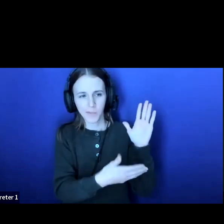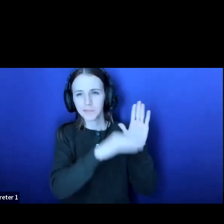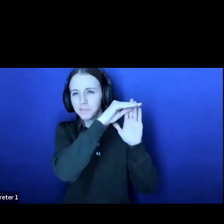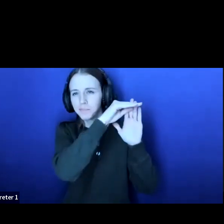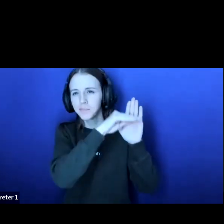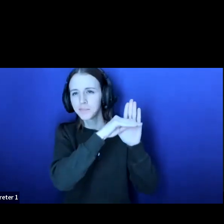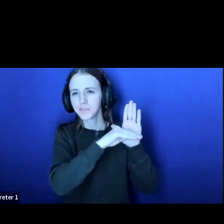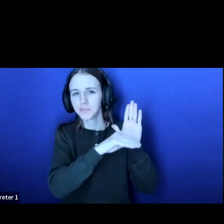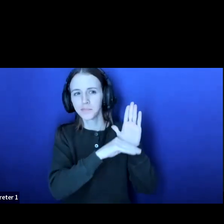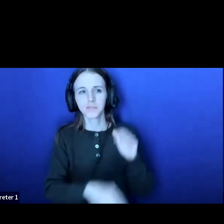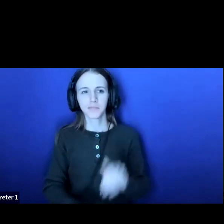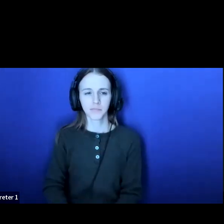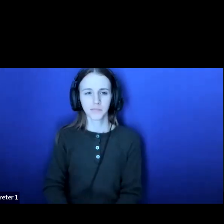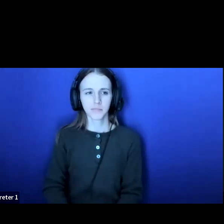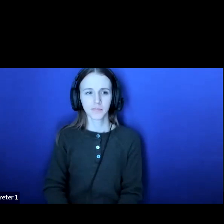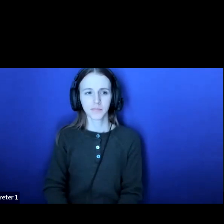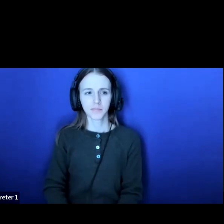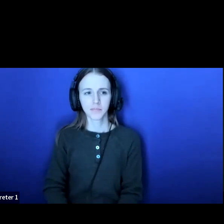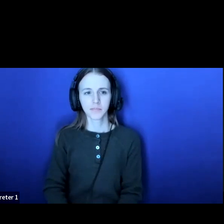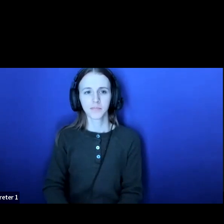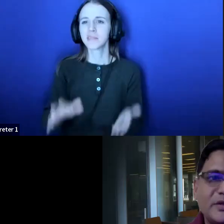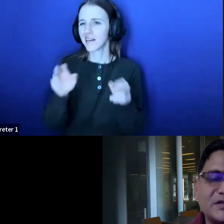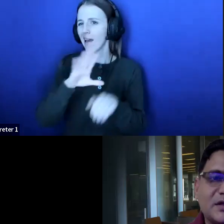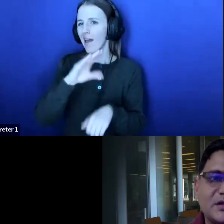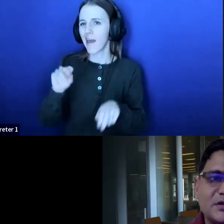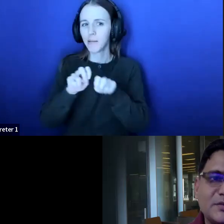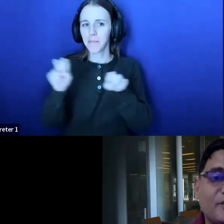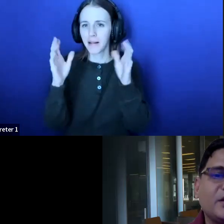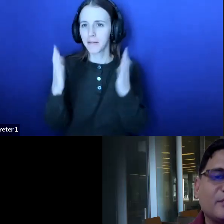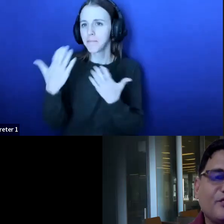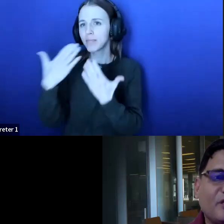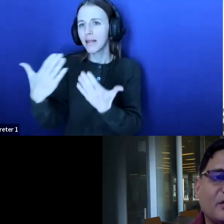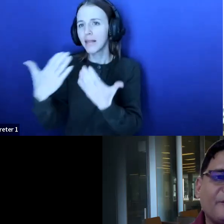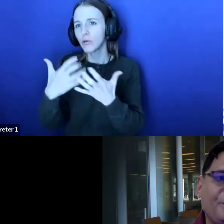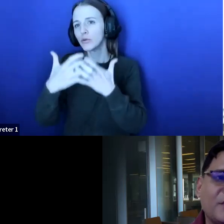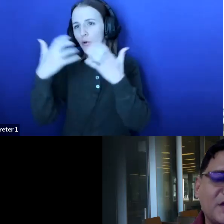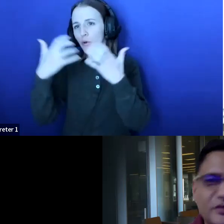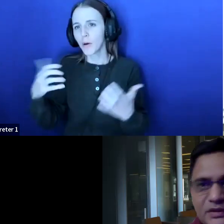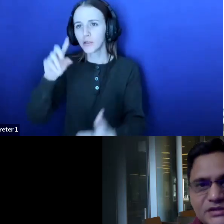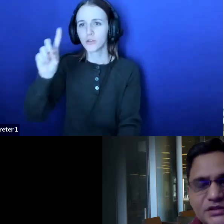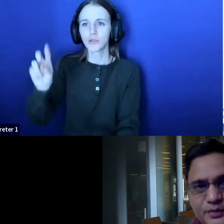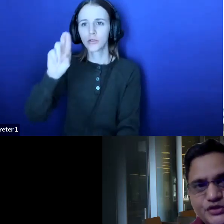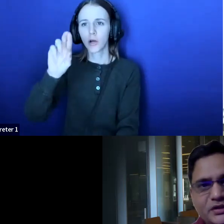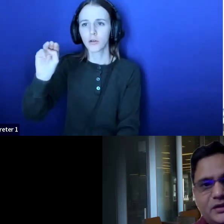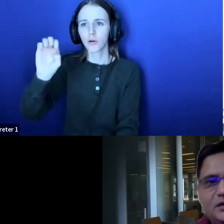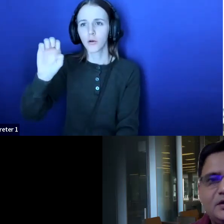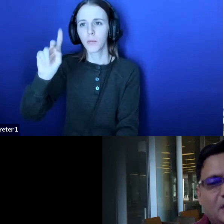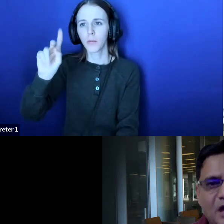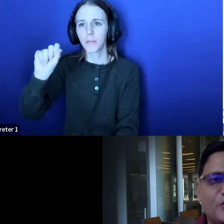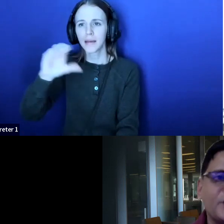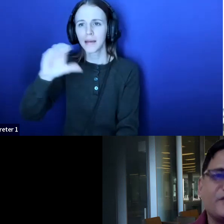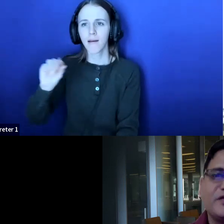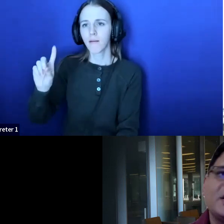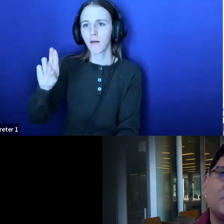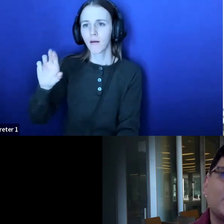other co-authors, as well as panelists. And thank you so much, Dr. Meeks and the team DREAM, for giving me this opportunity.